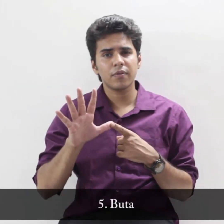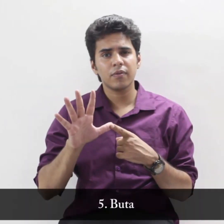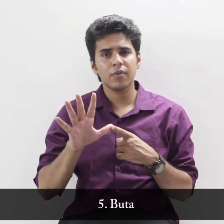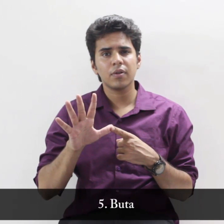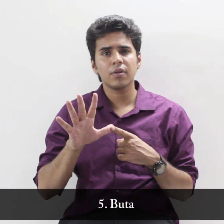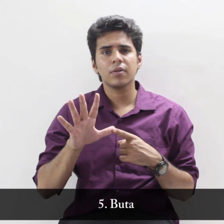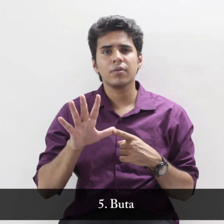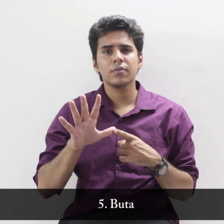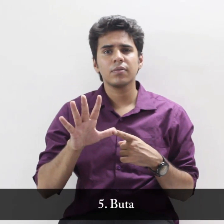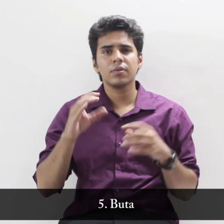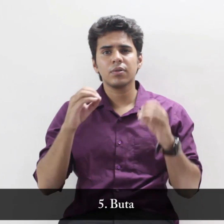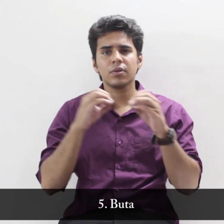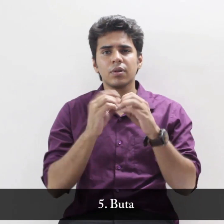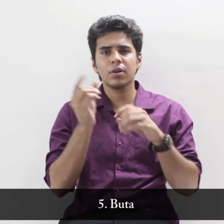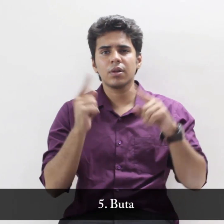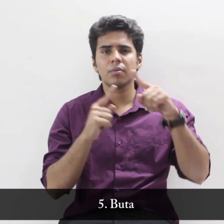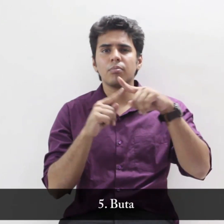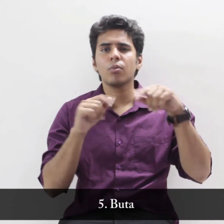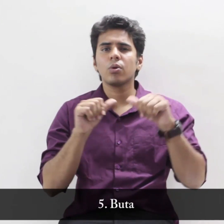Number 5, Butta.